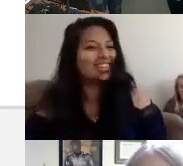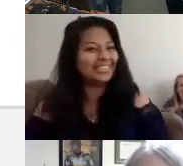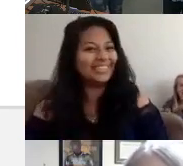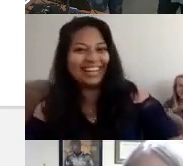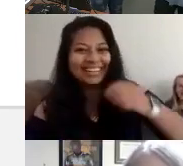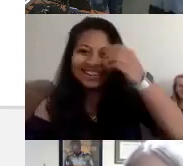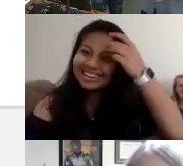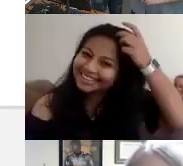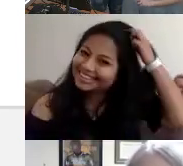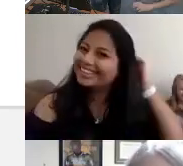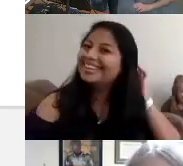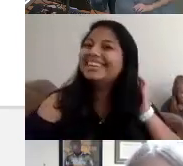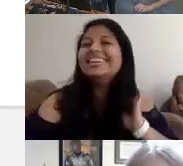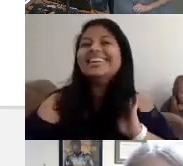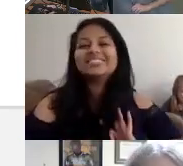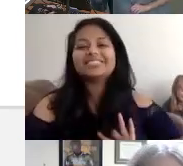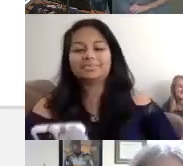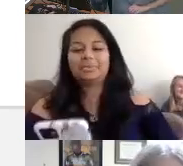We're the last two people to answer.